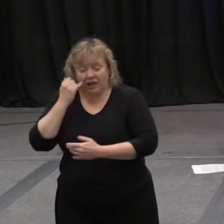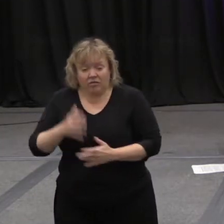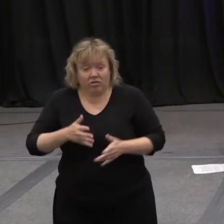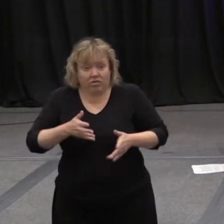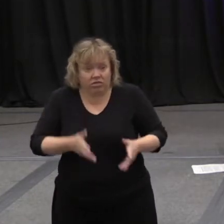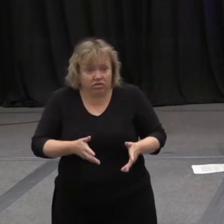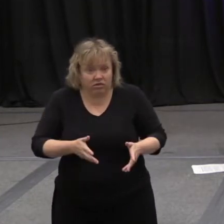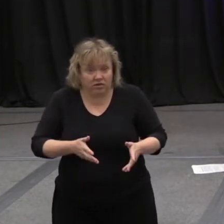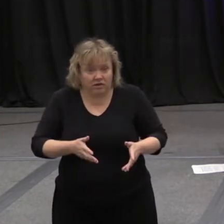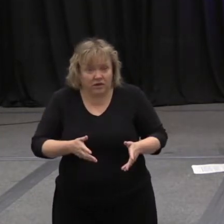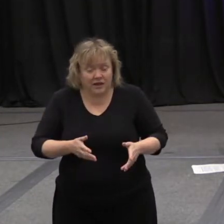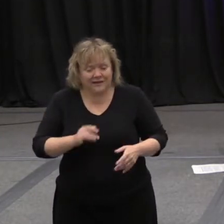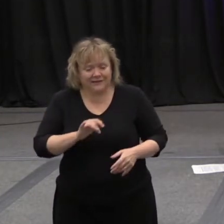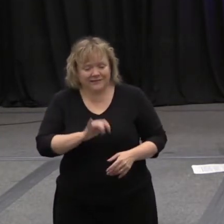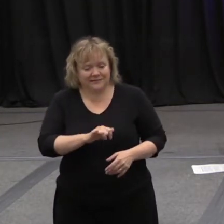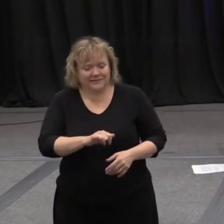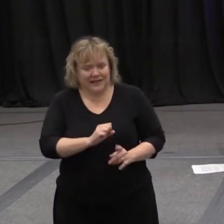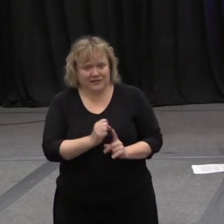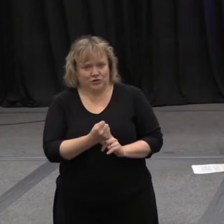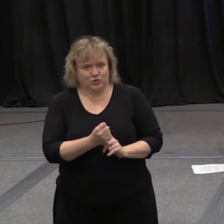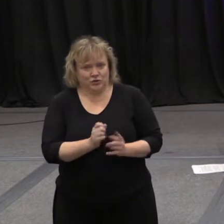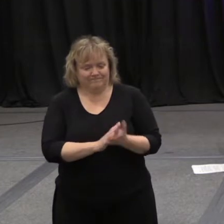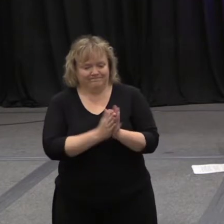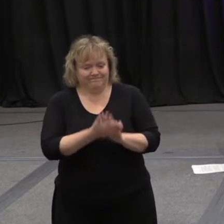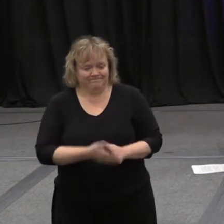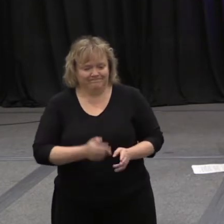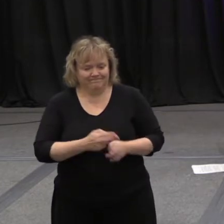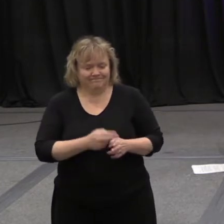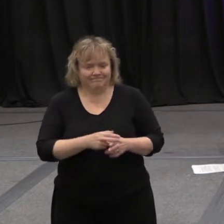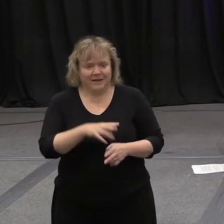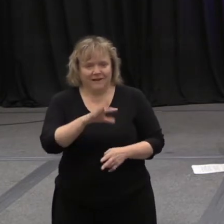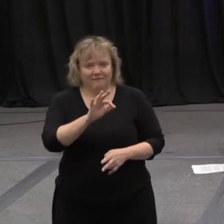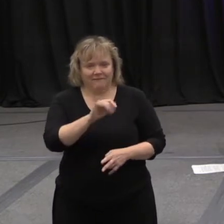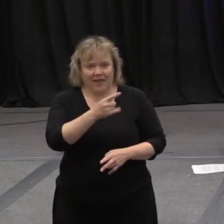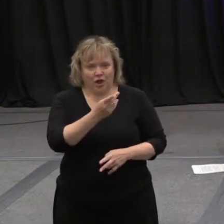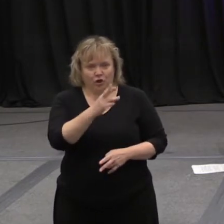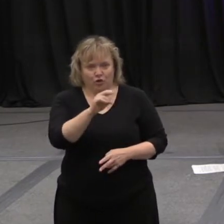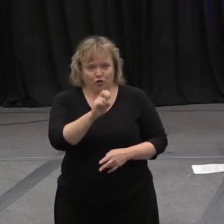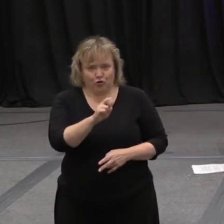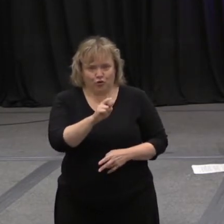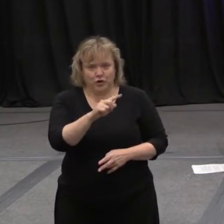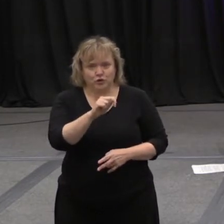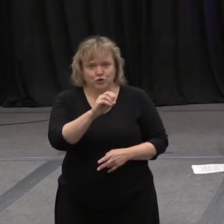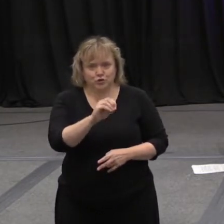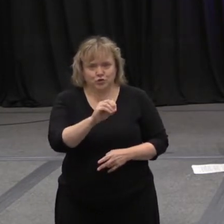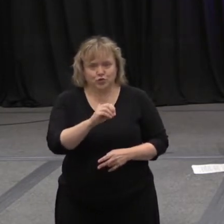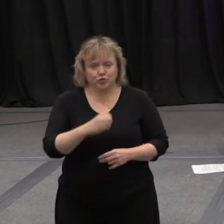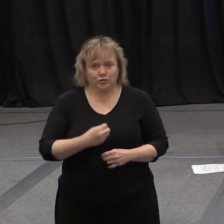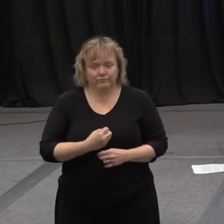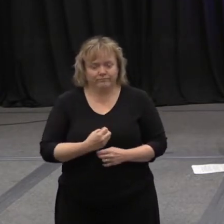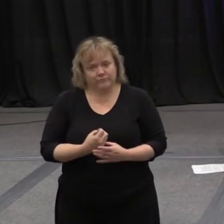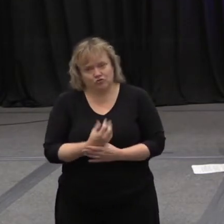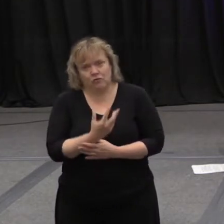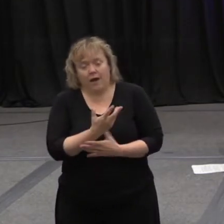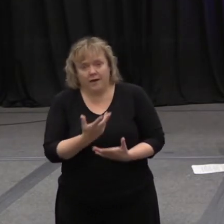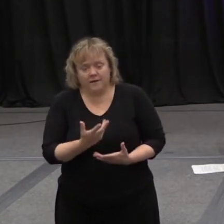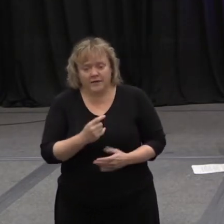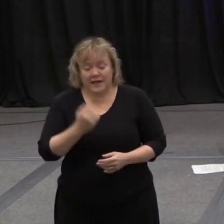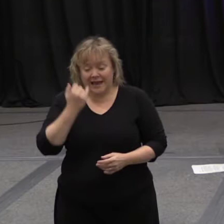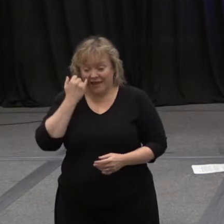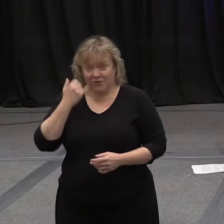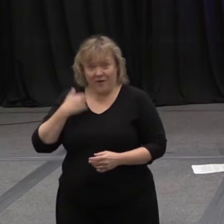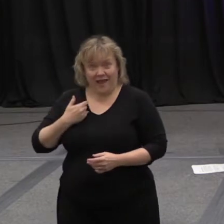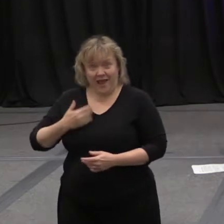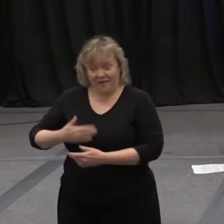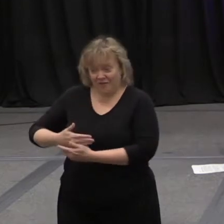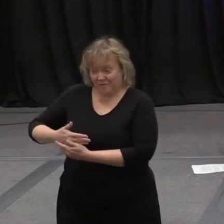afterwards called failure to thrive. And if you feed a baby and keep a baby diapered and warm, but do not hold it, hug it, touch it, talk to it, look it in the eye, it